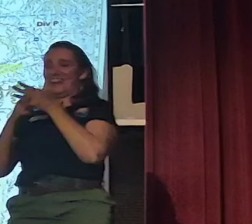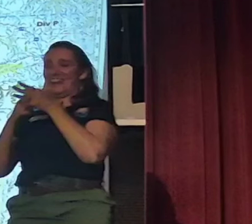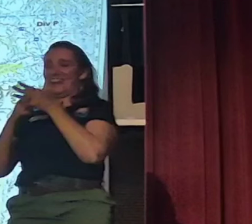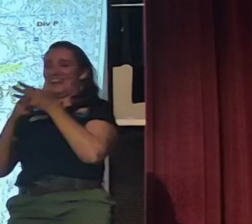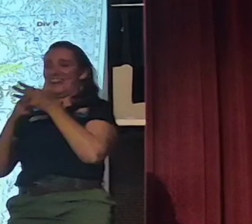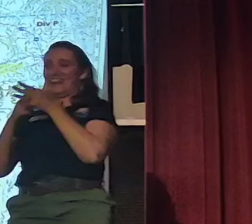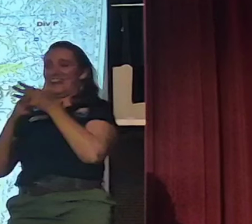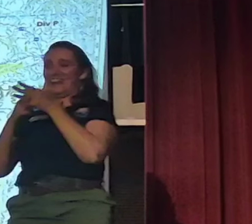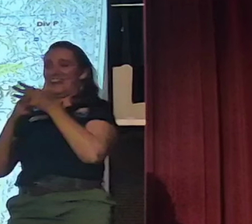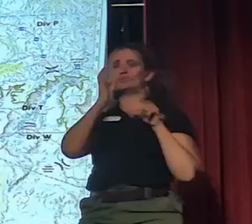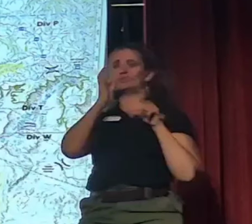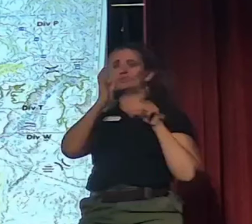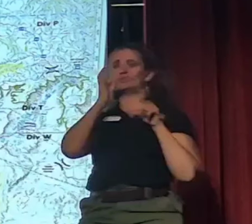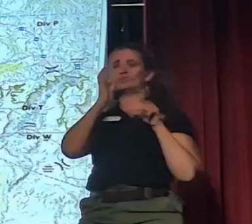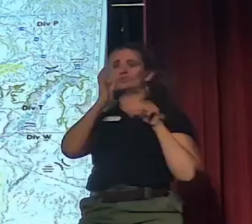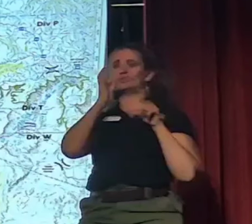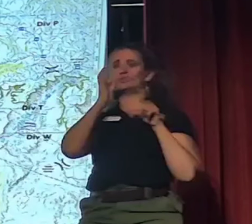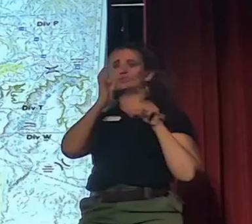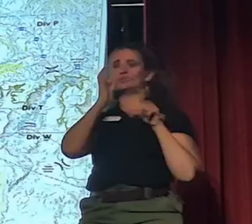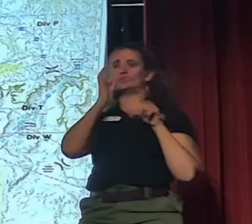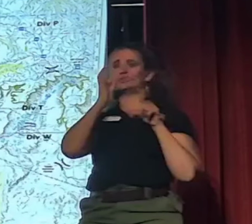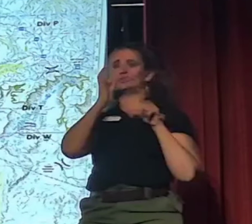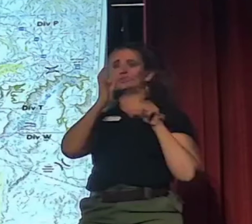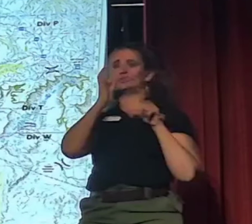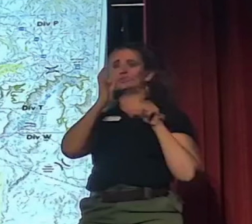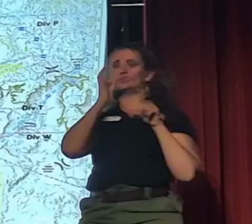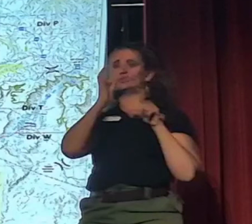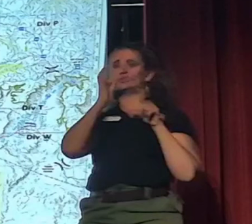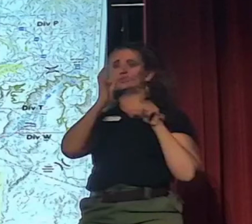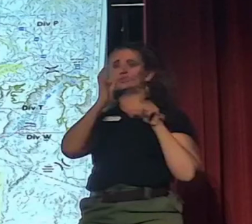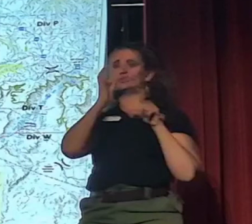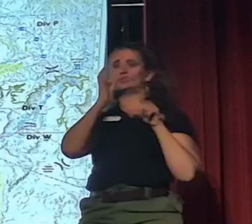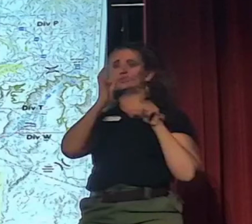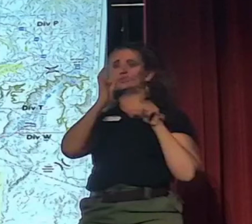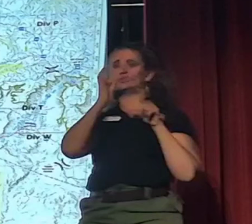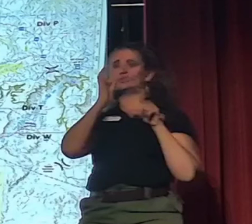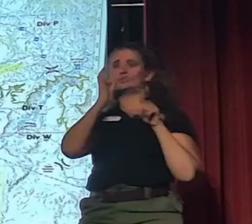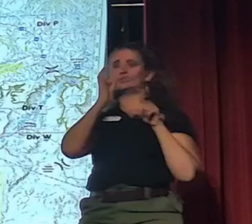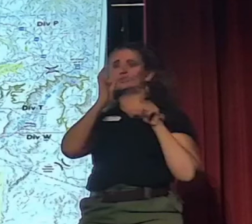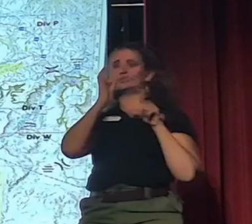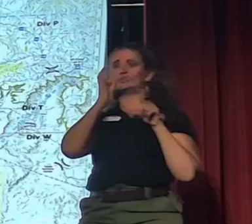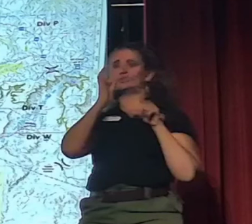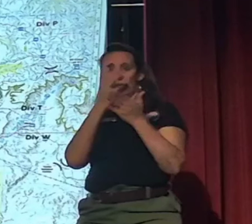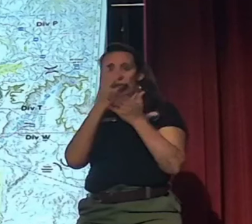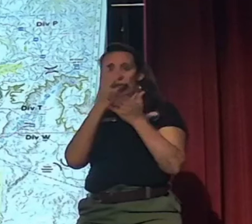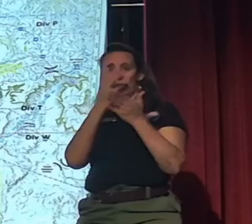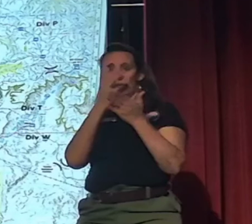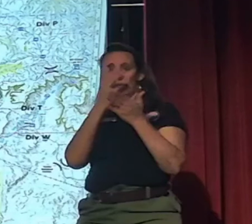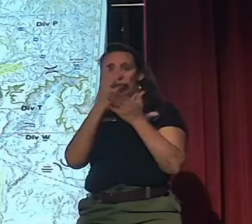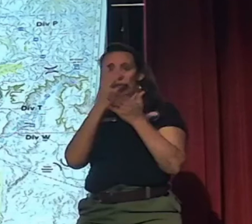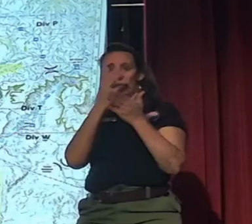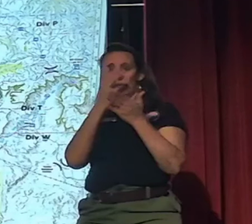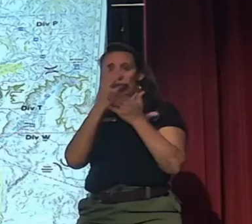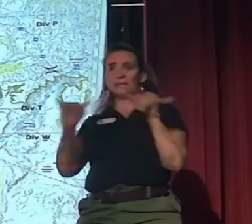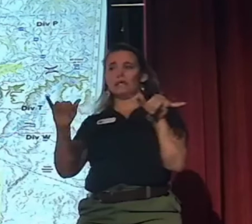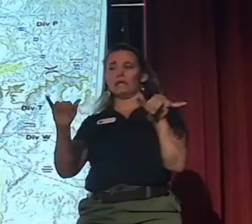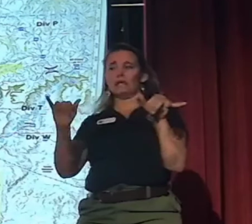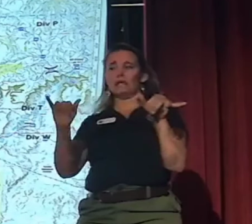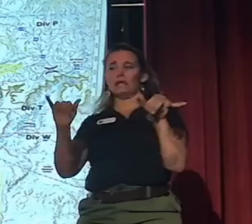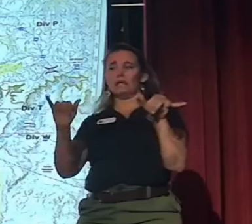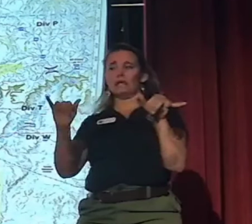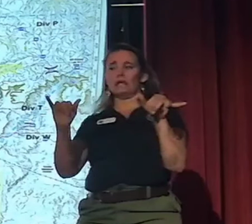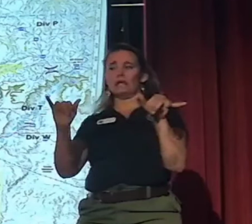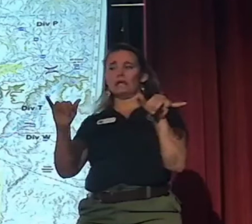linked together? Will the decision be made for both communities, or could they be separated,